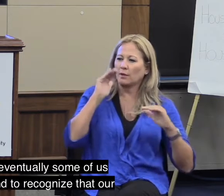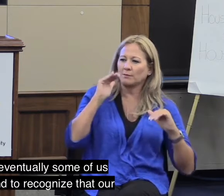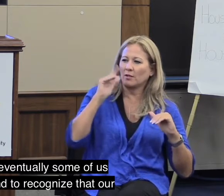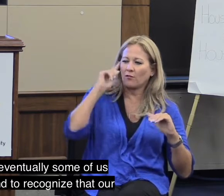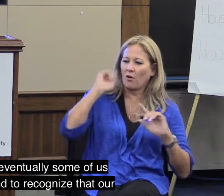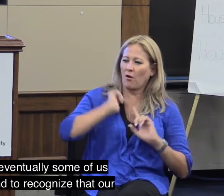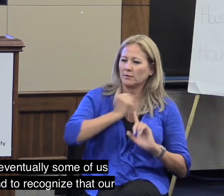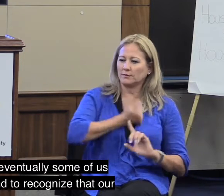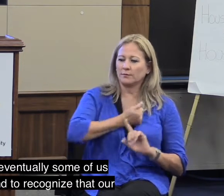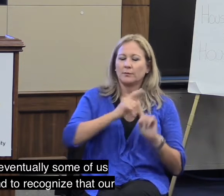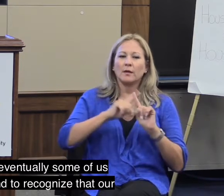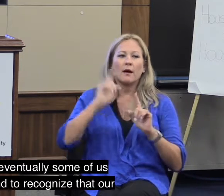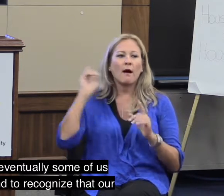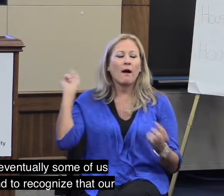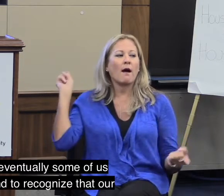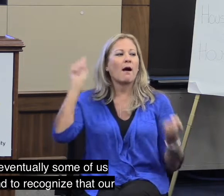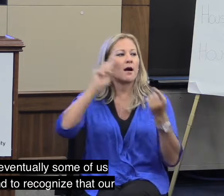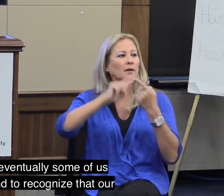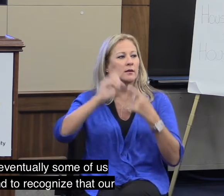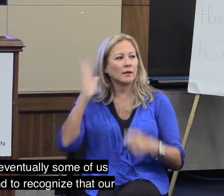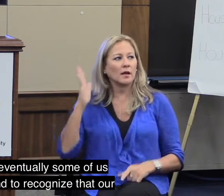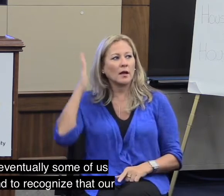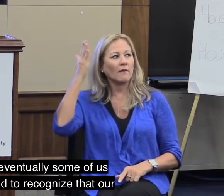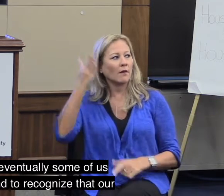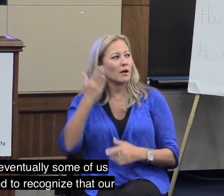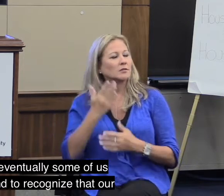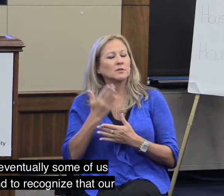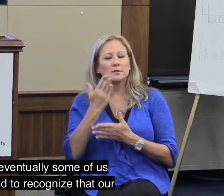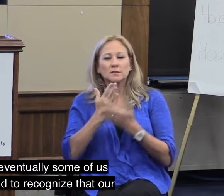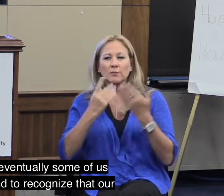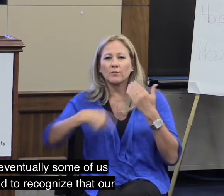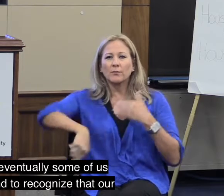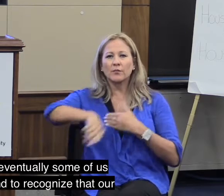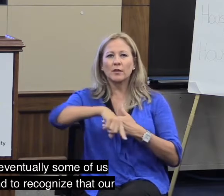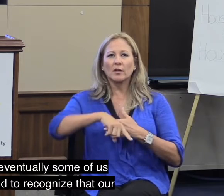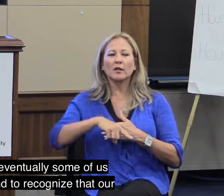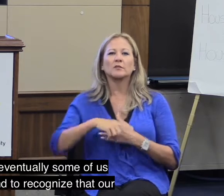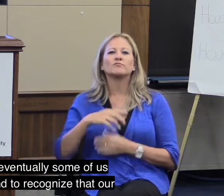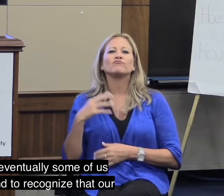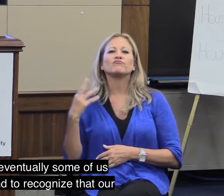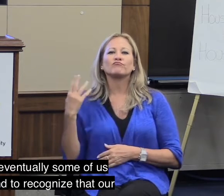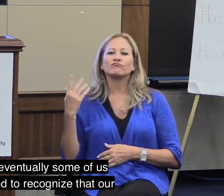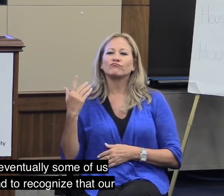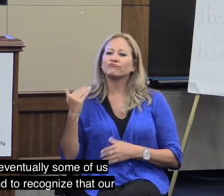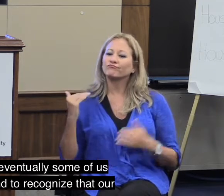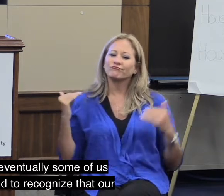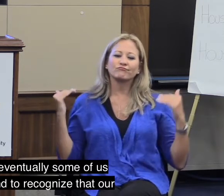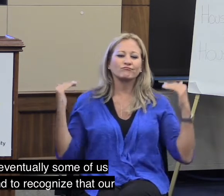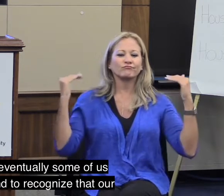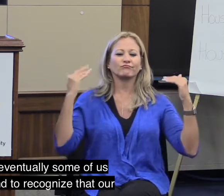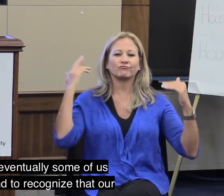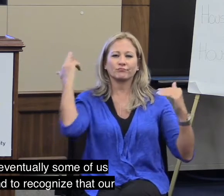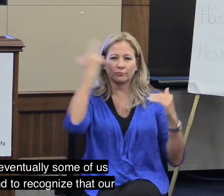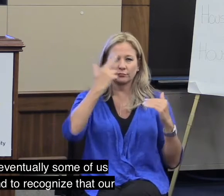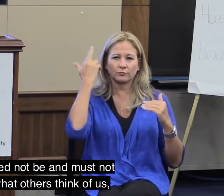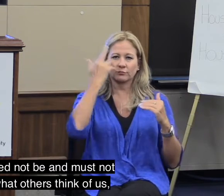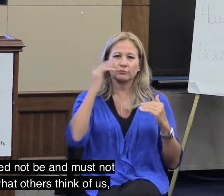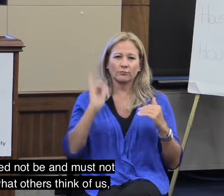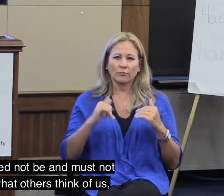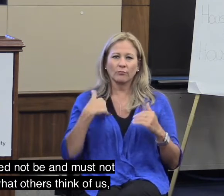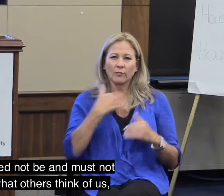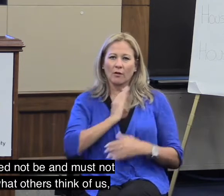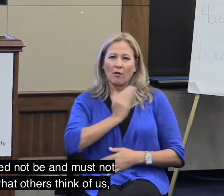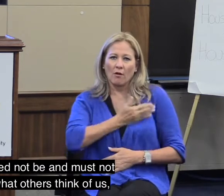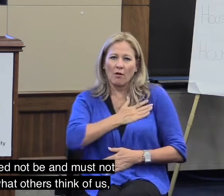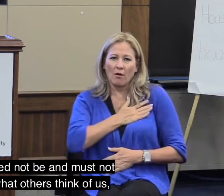until eventually some of us rose up to realize and to recognize that our